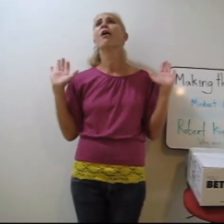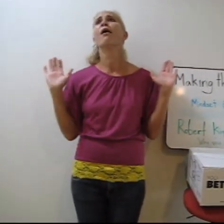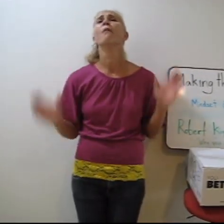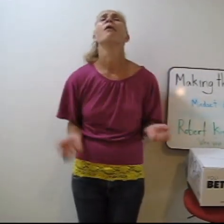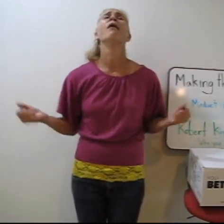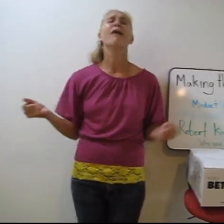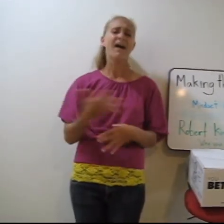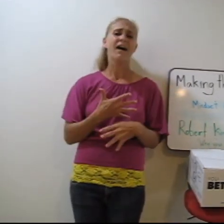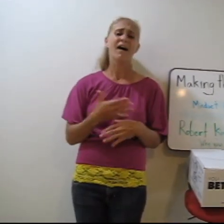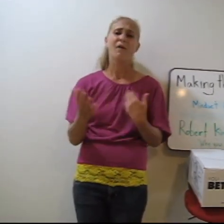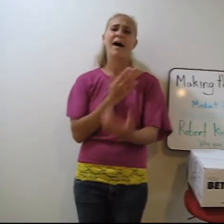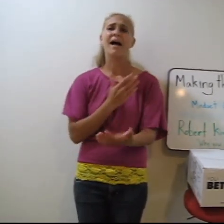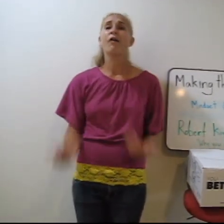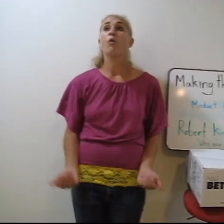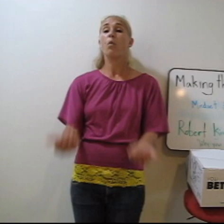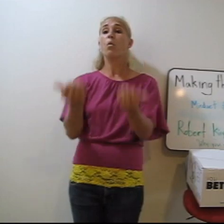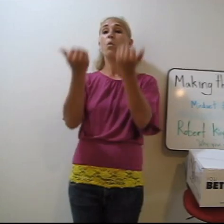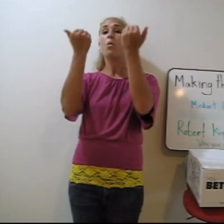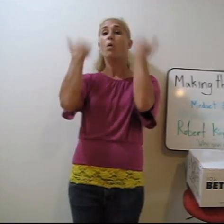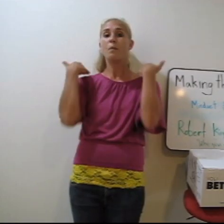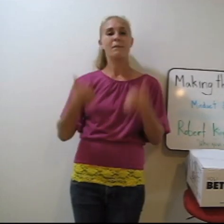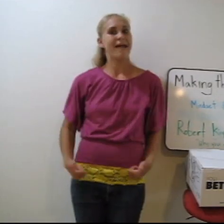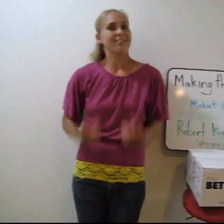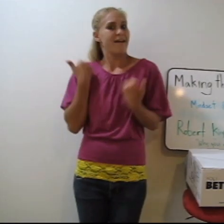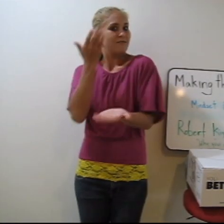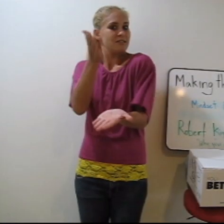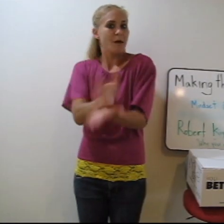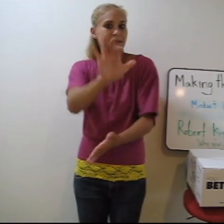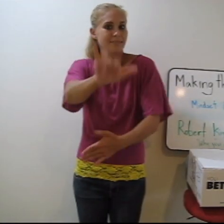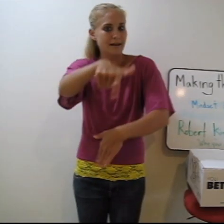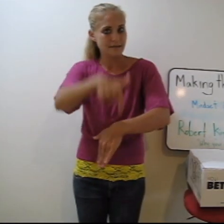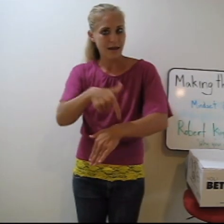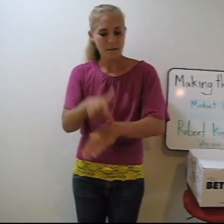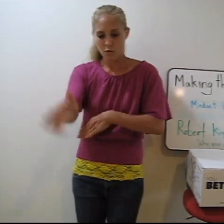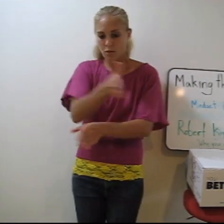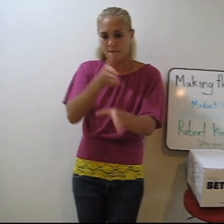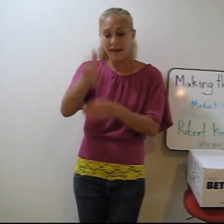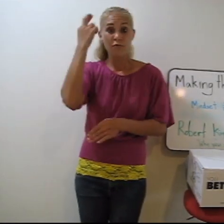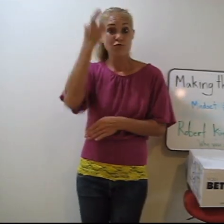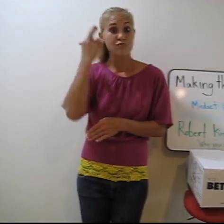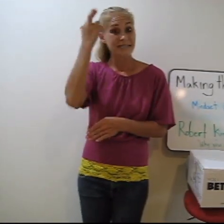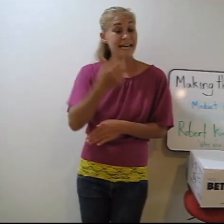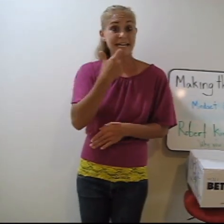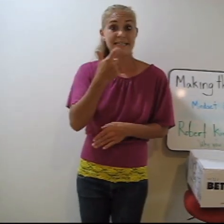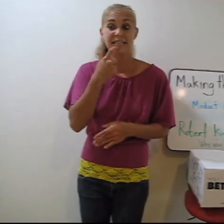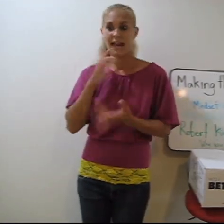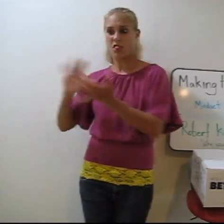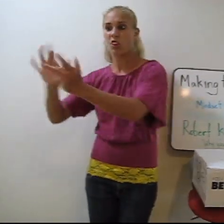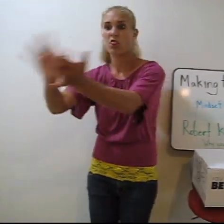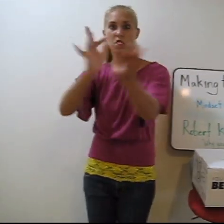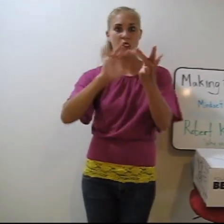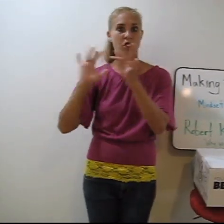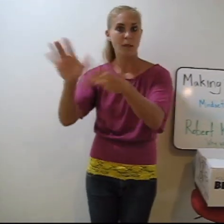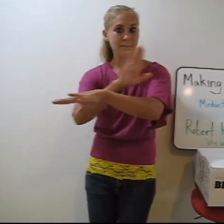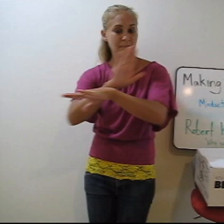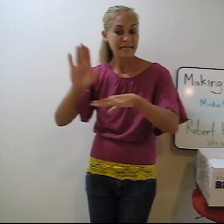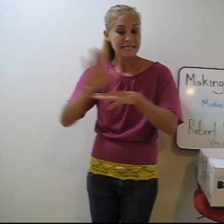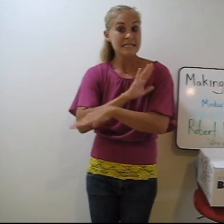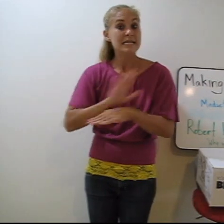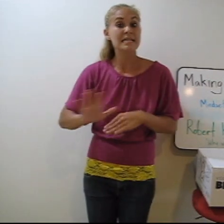problems. And that's when life stops for them. So one of the primary reasons I recommend network marketing, because it's a personal development